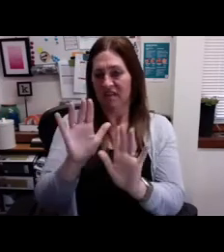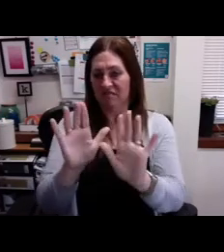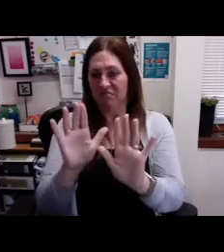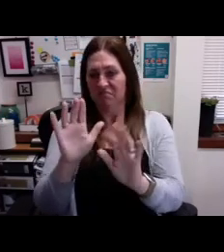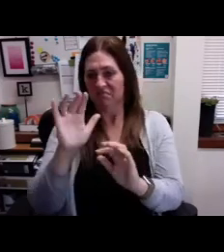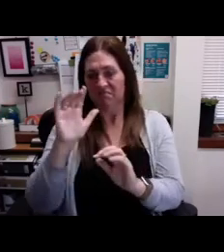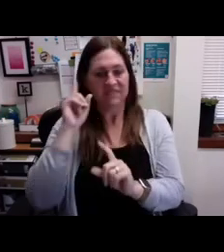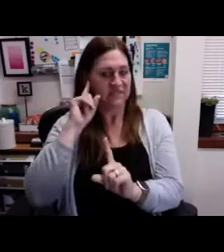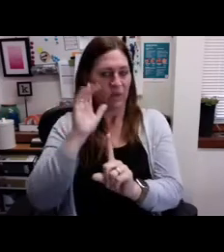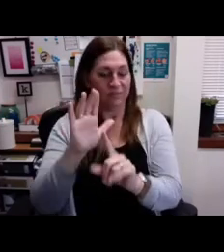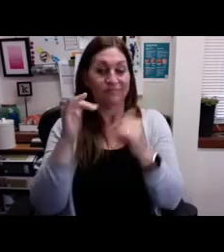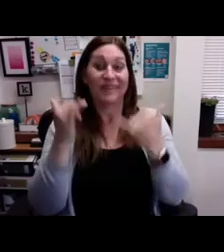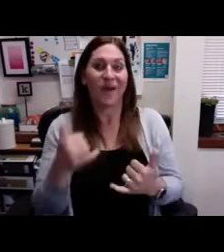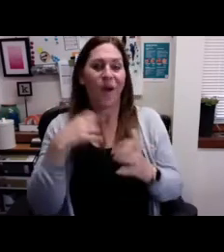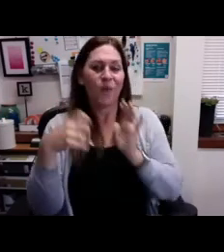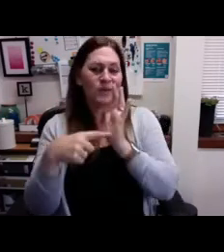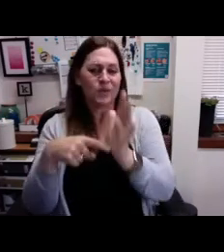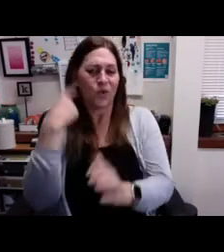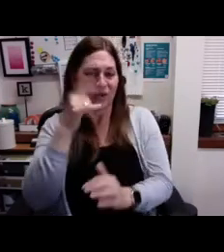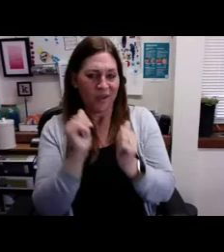And how that word is spoken